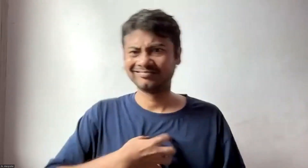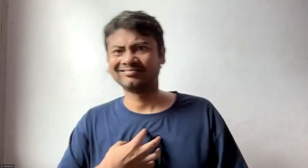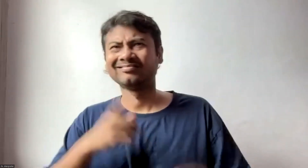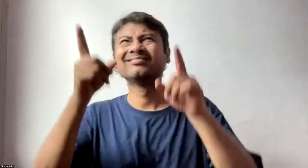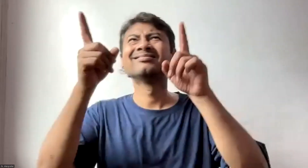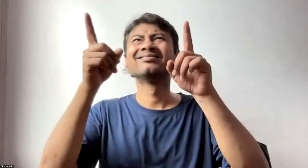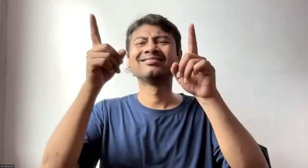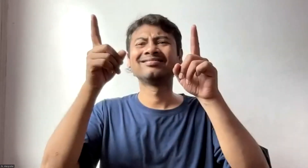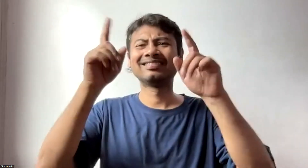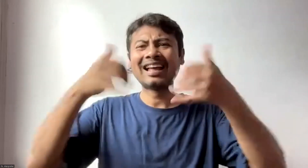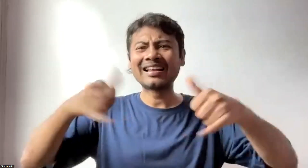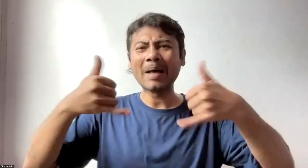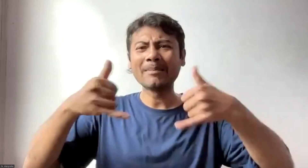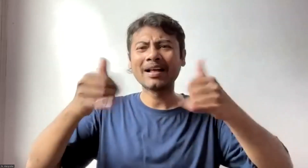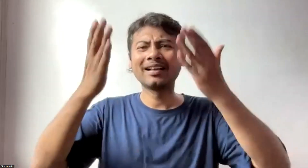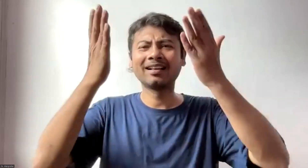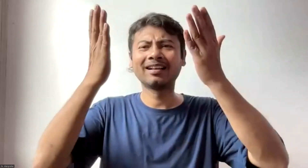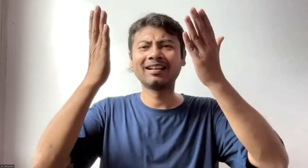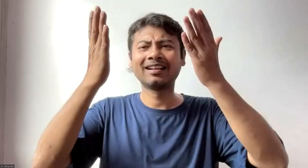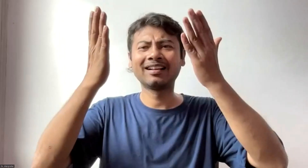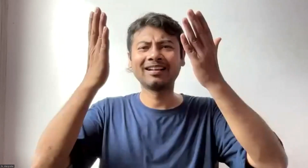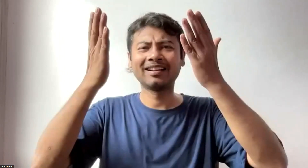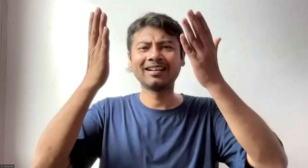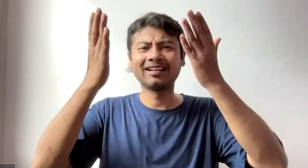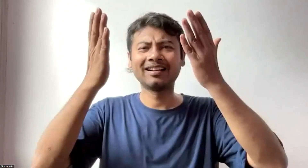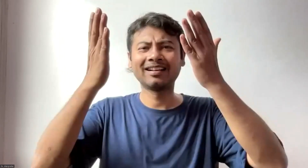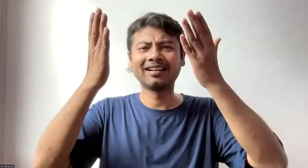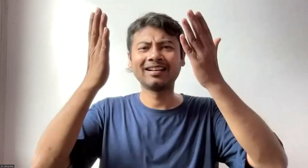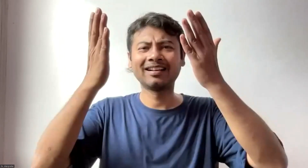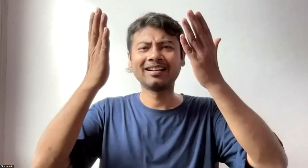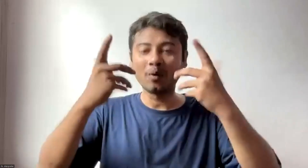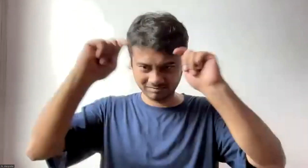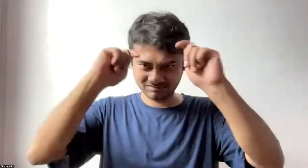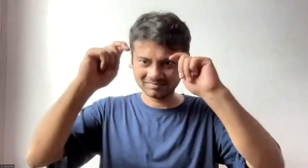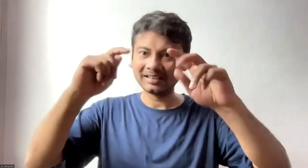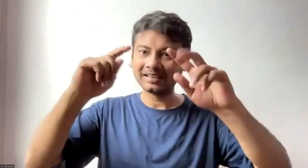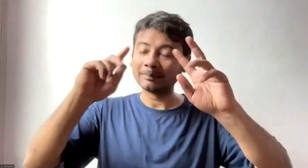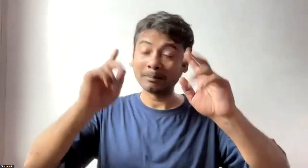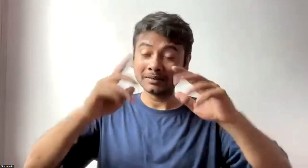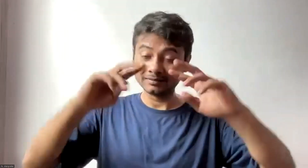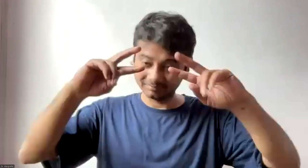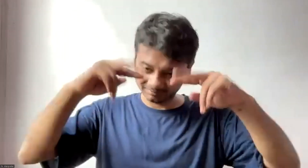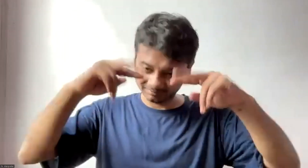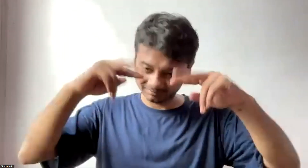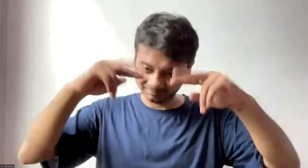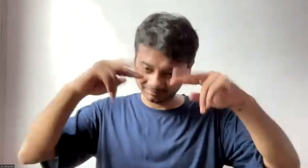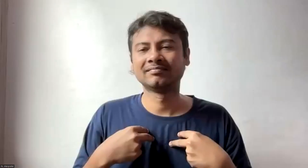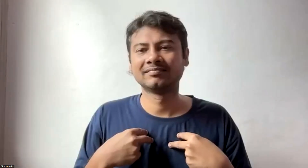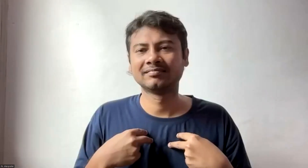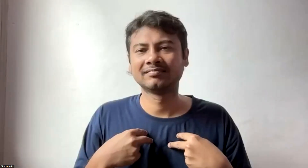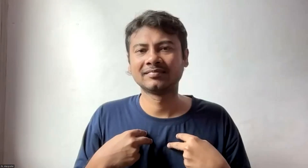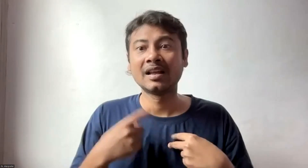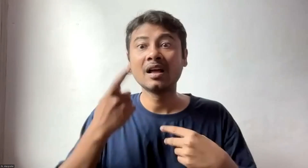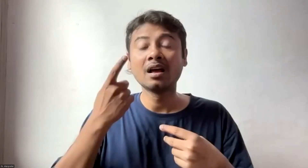So it is entirely up to us. Only when we think, when something goes wrong in our life, it's only when